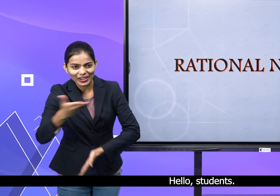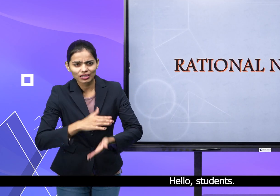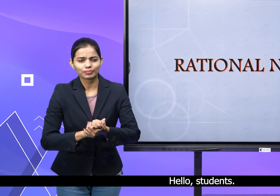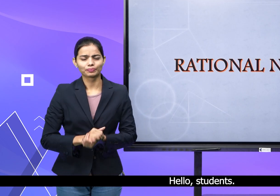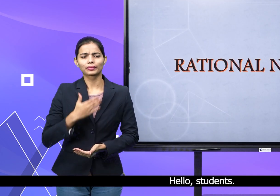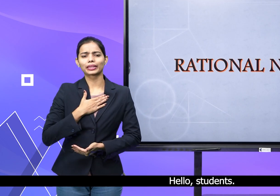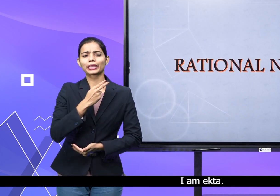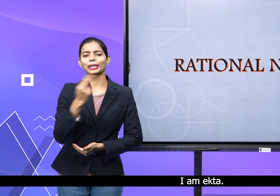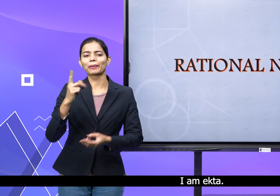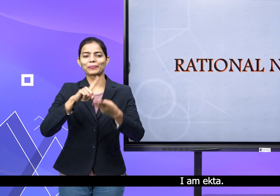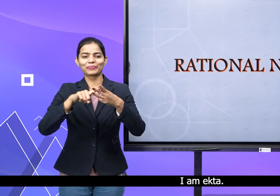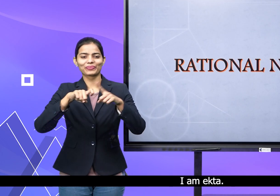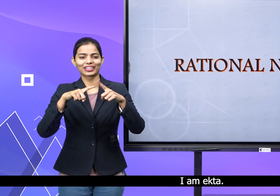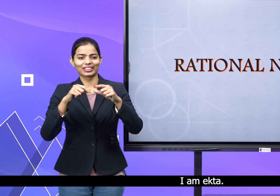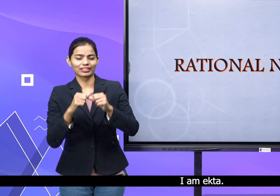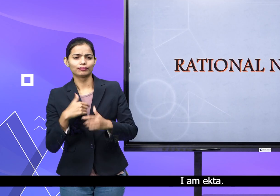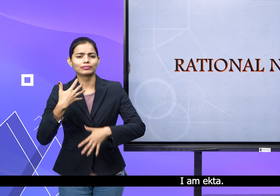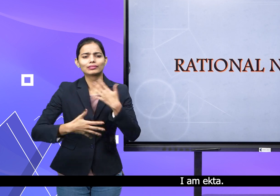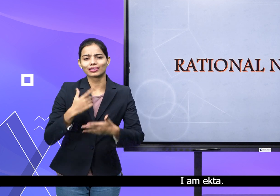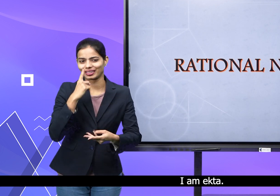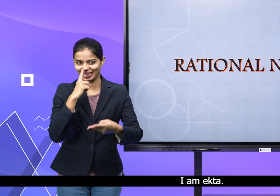students. I am Ekta.